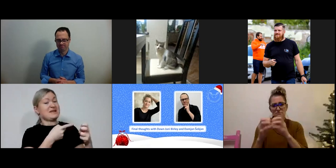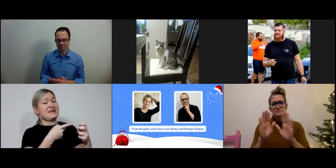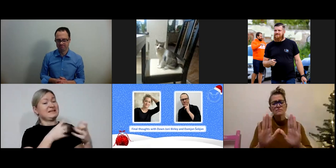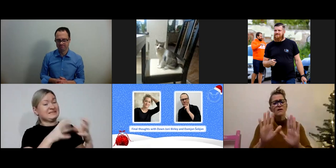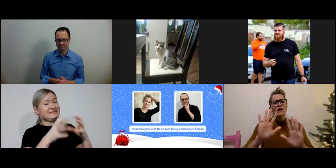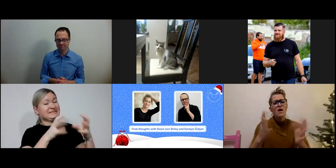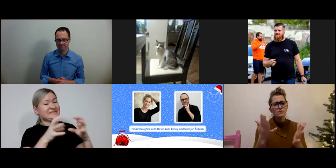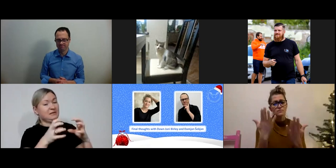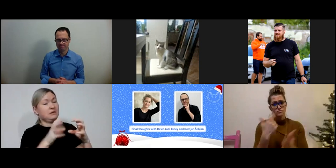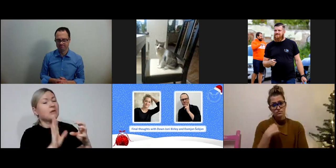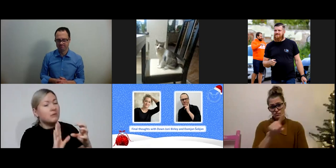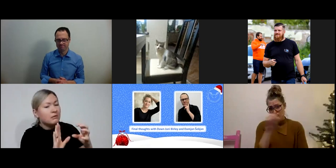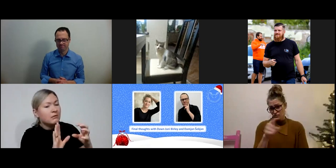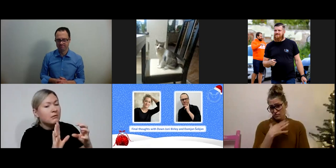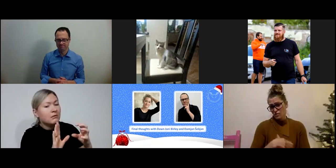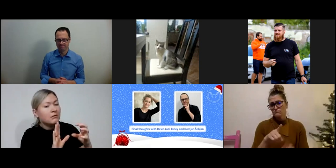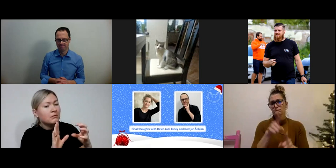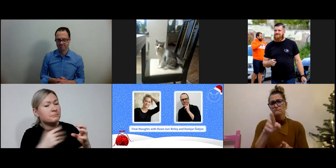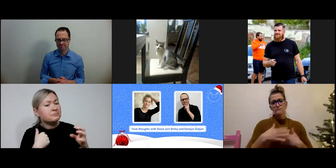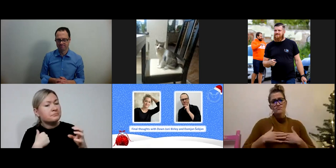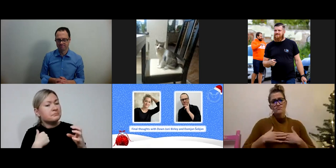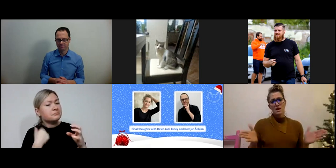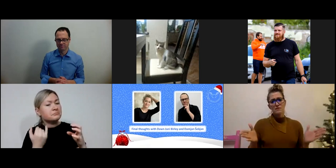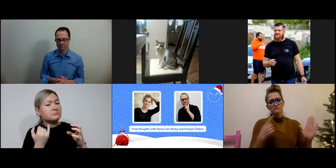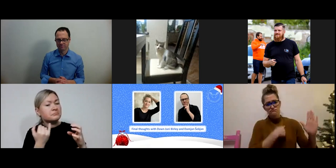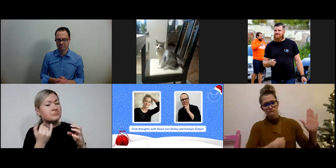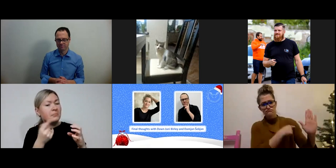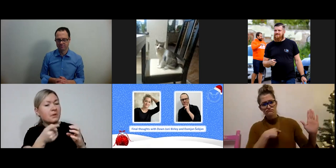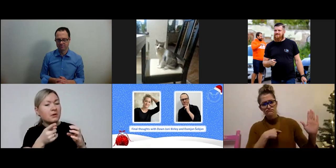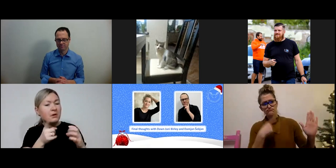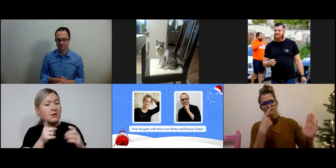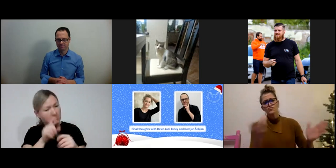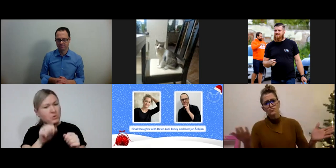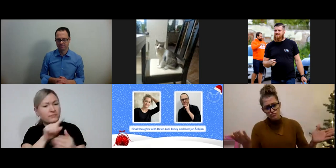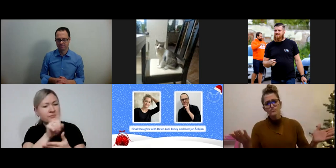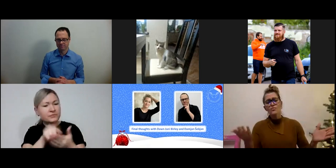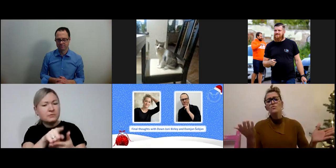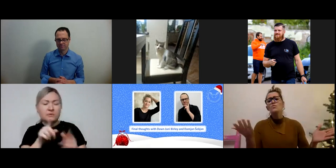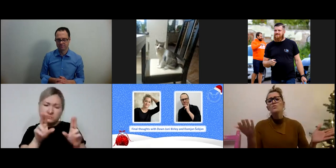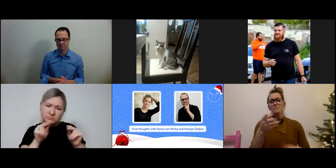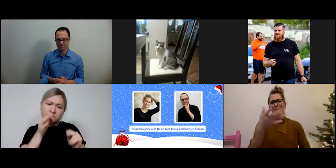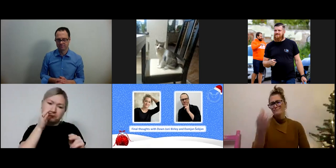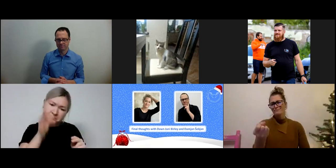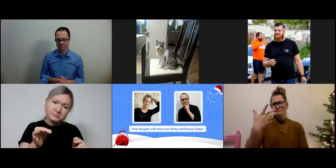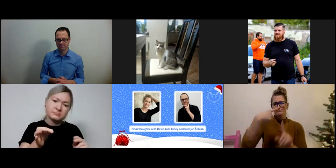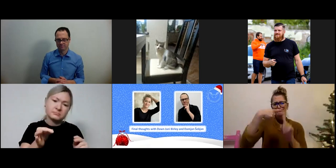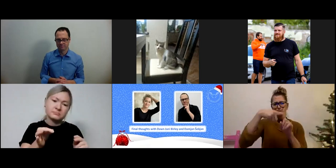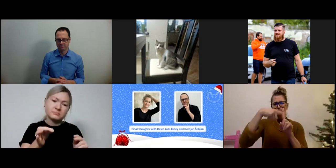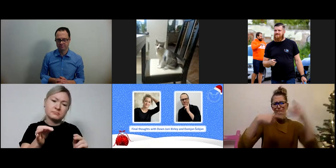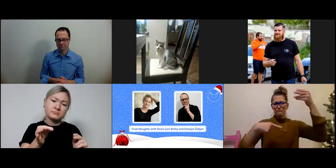sometimes, yeah, there's some technical issues, but I want to ask you if you're just really open.